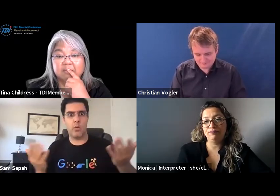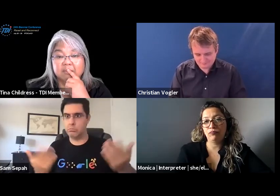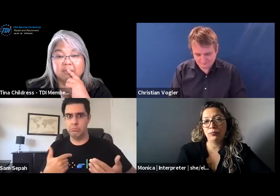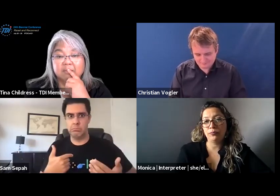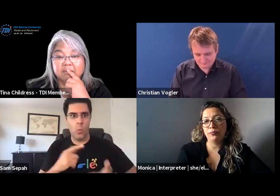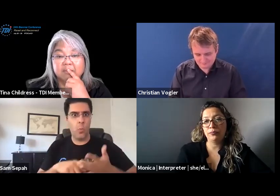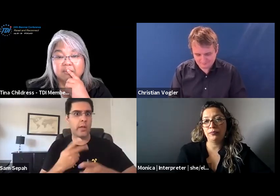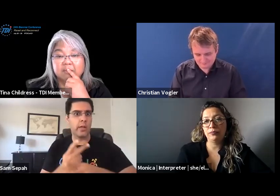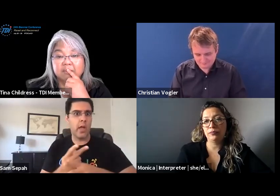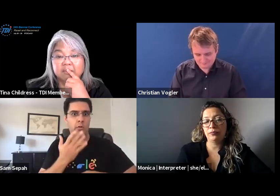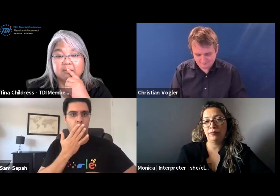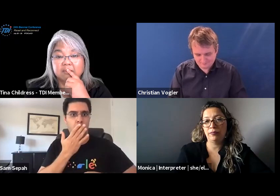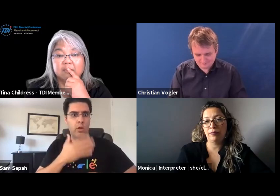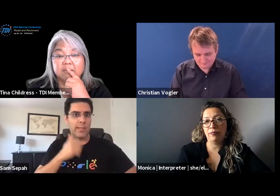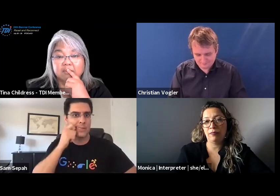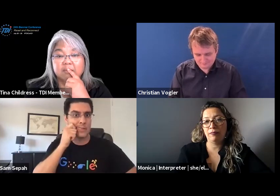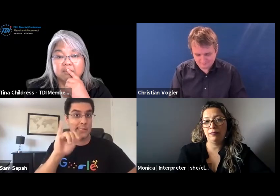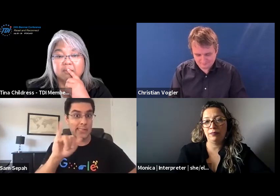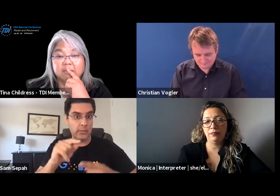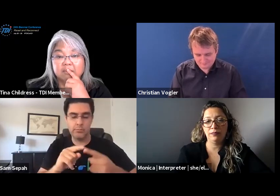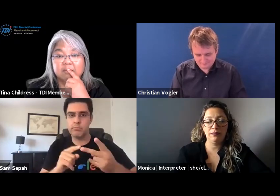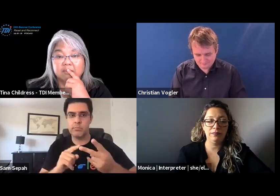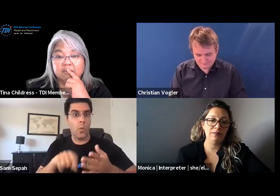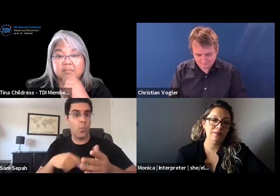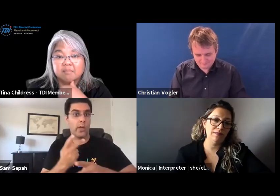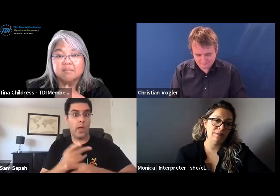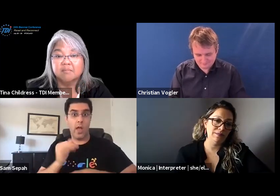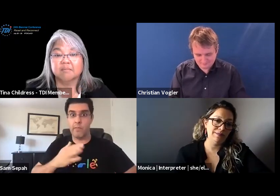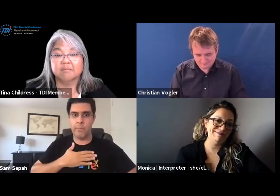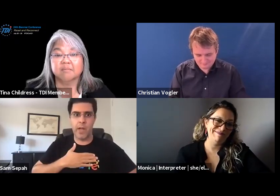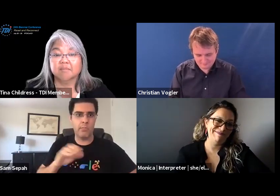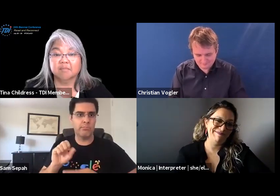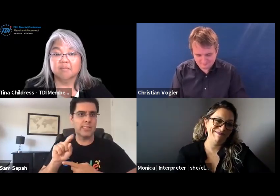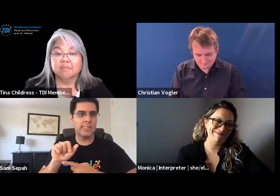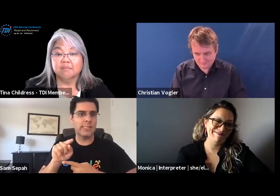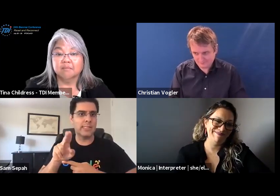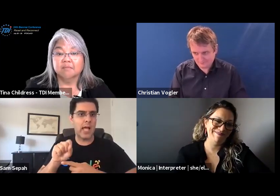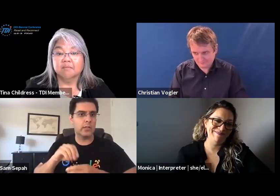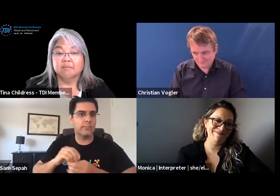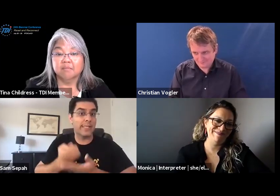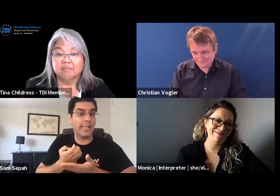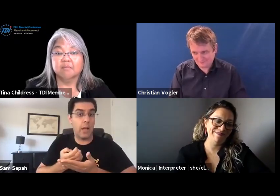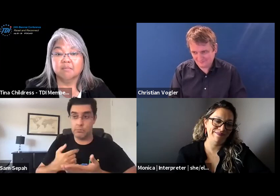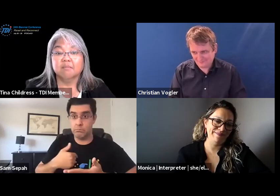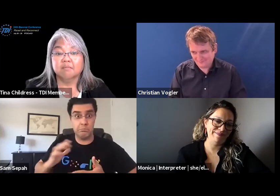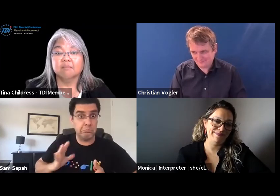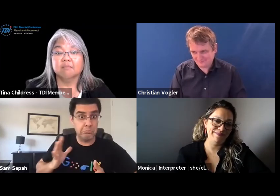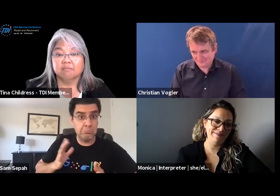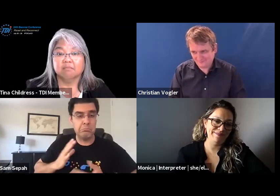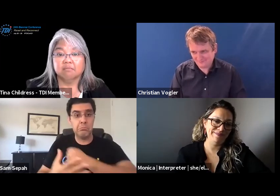in my house, like right now, like what it knows what color my skin is, it knows what my status, my